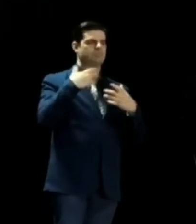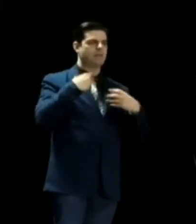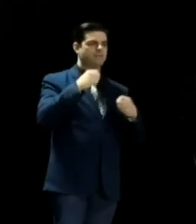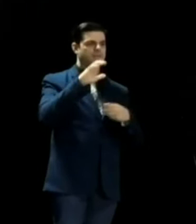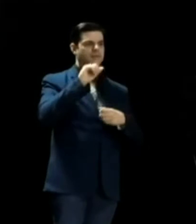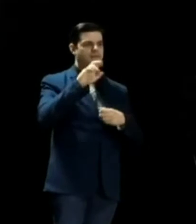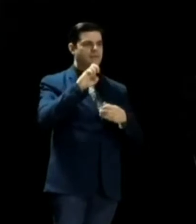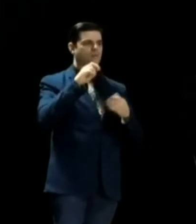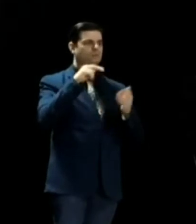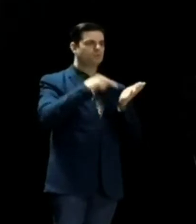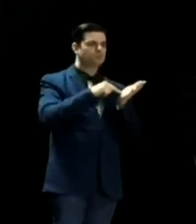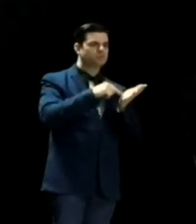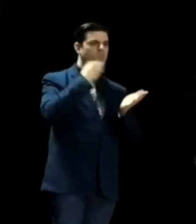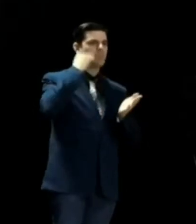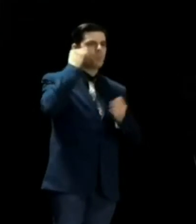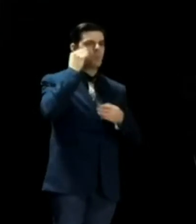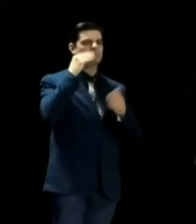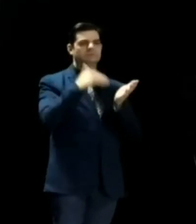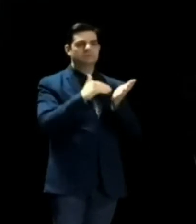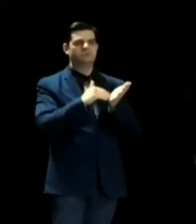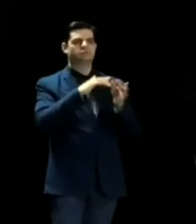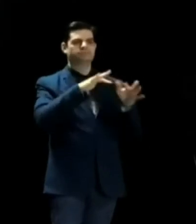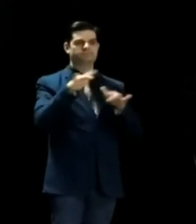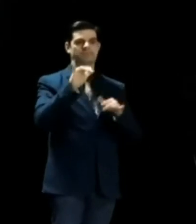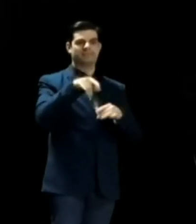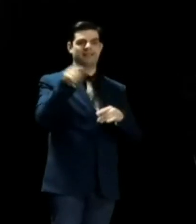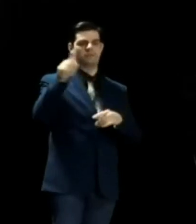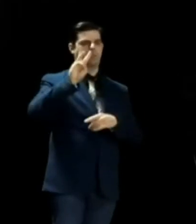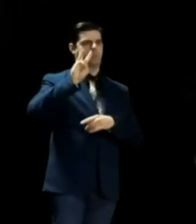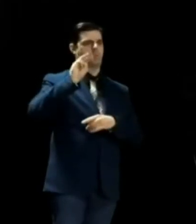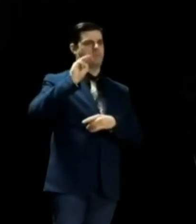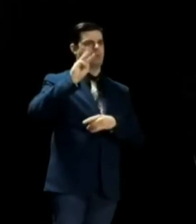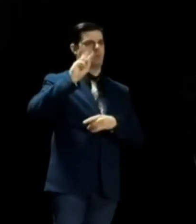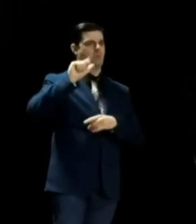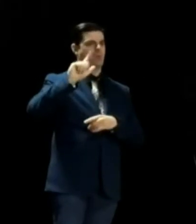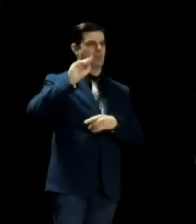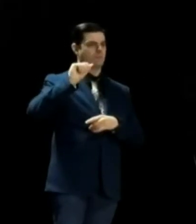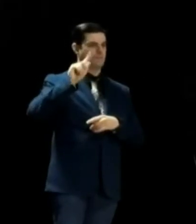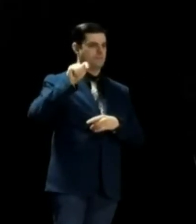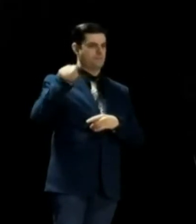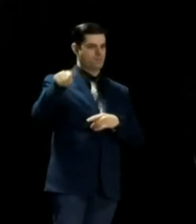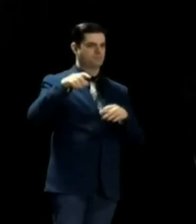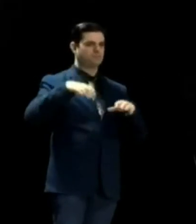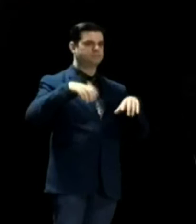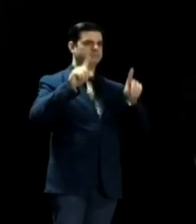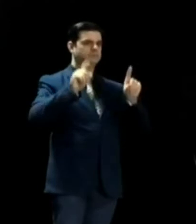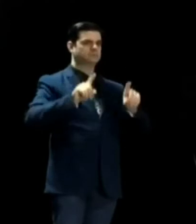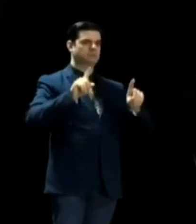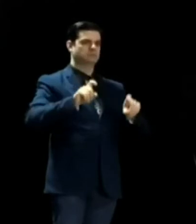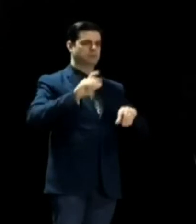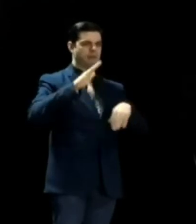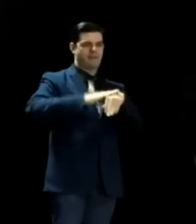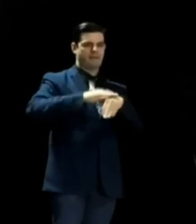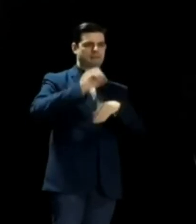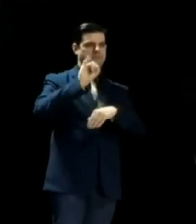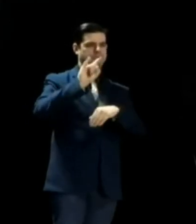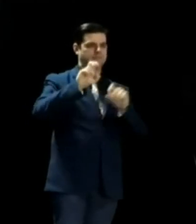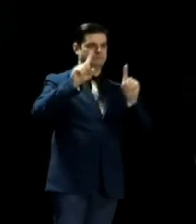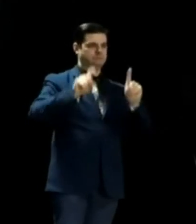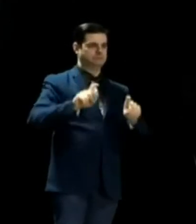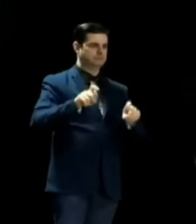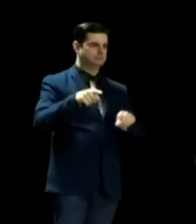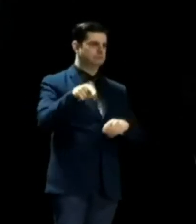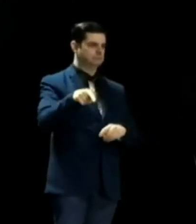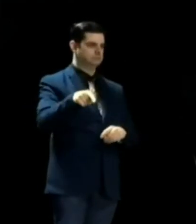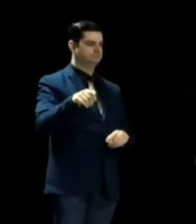testing related to protecting our communities vulnerable. And eventually that may be part